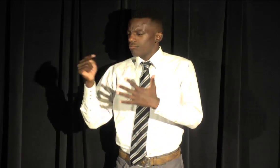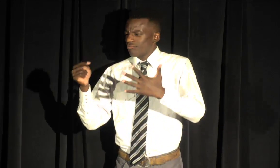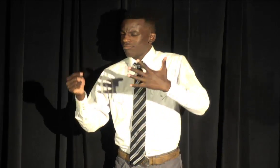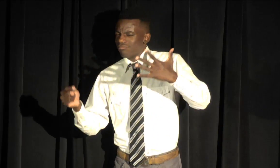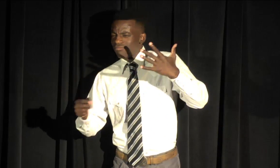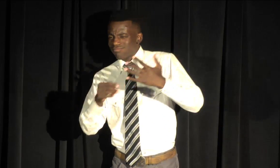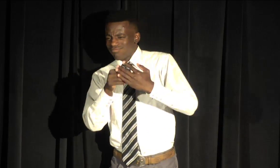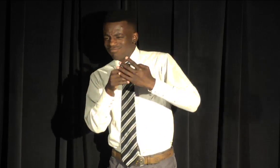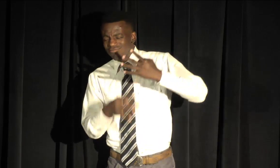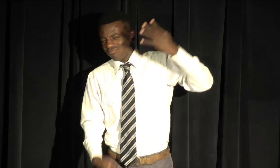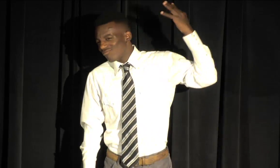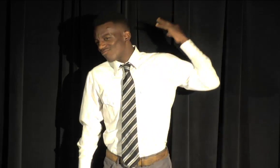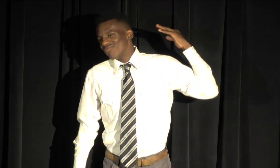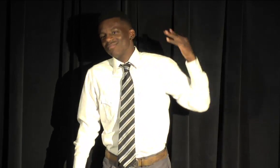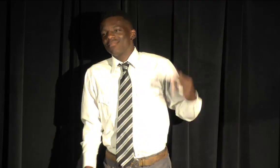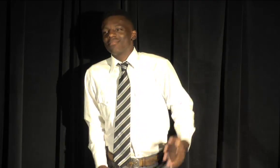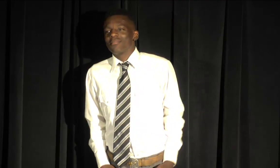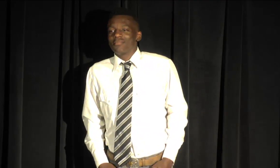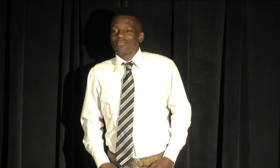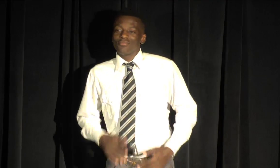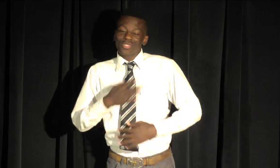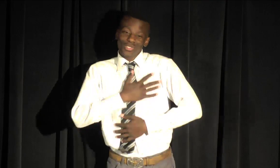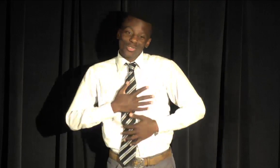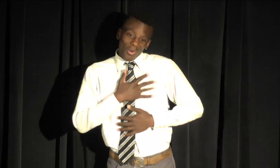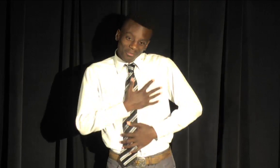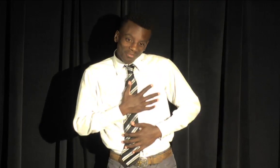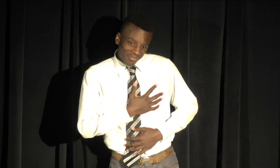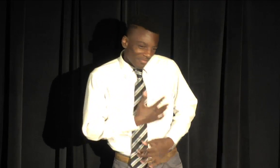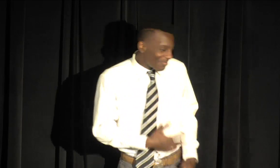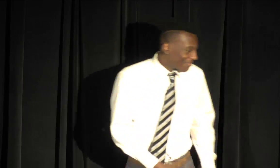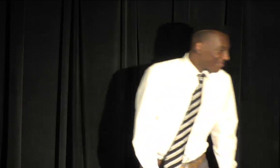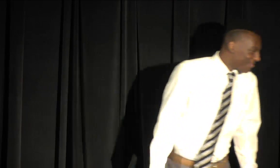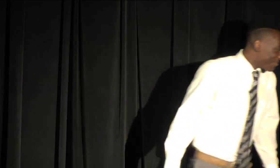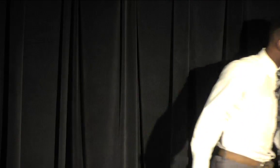entertainment, a variety of different things throughout the show. I hope you enjoy.